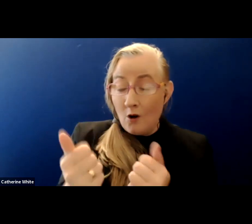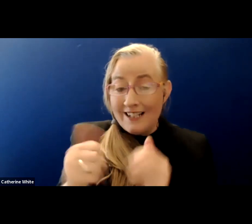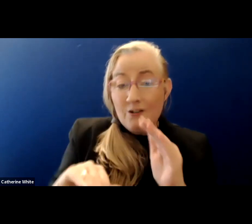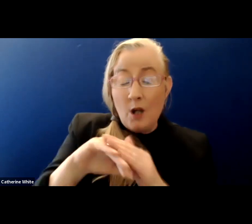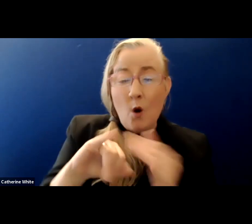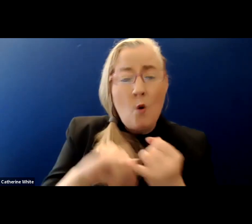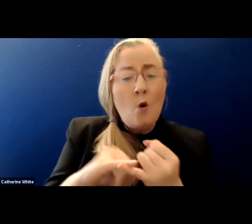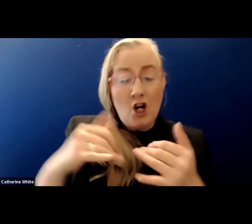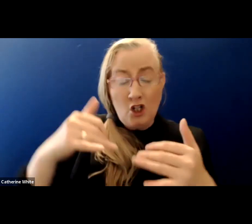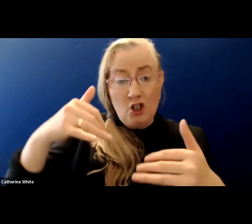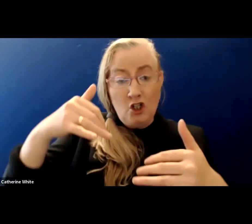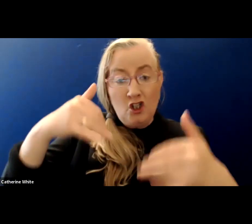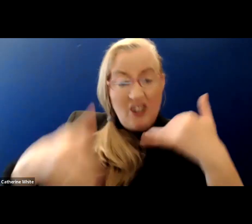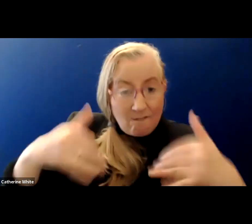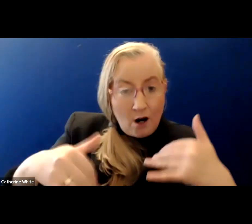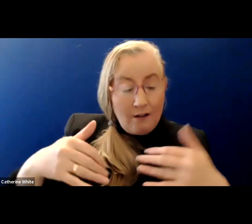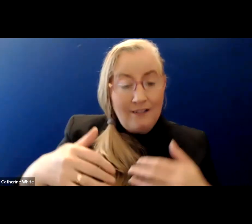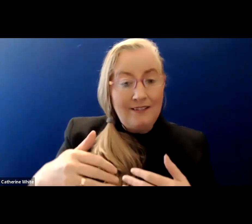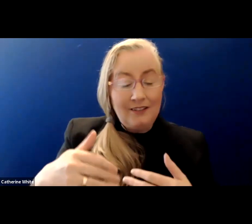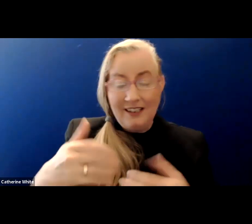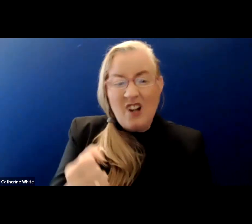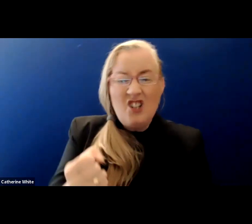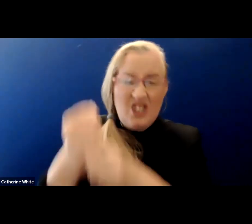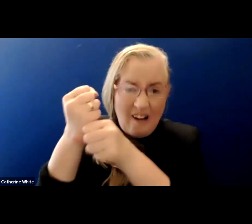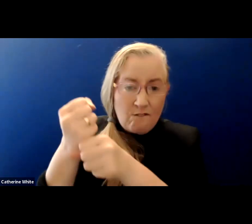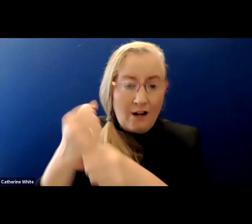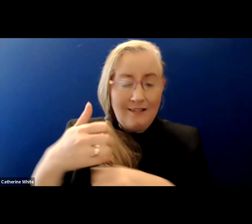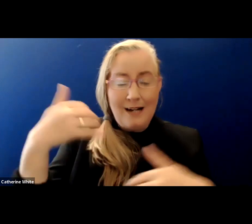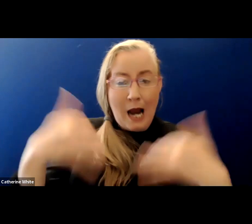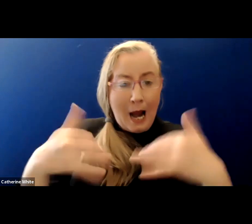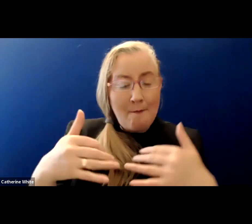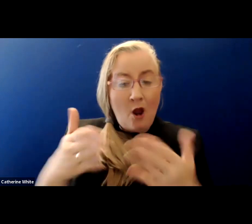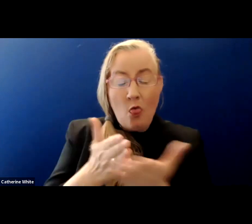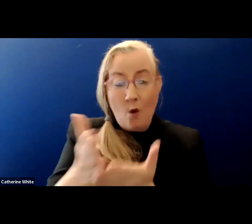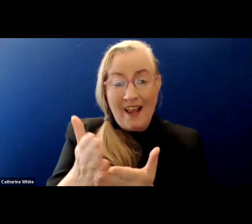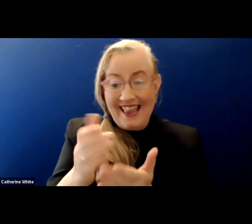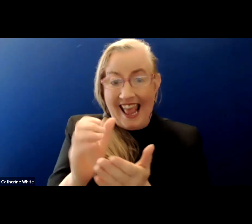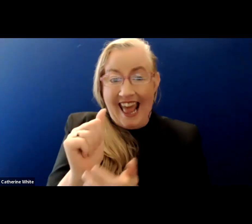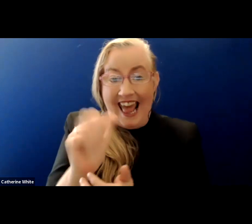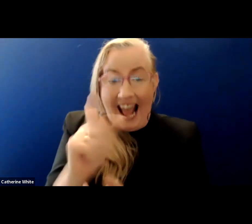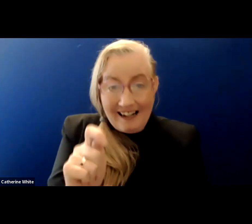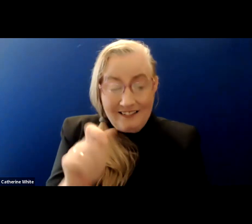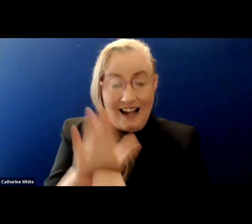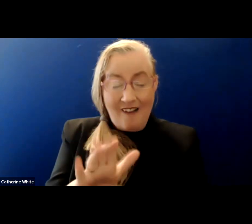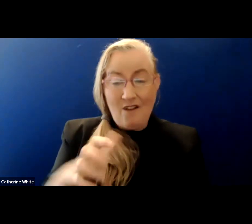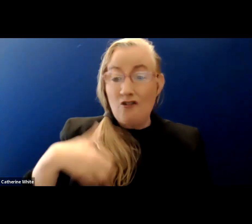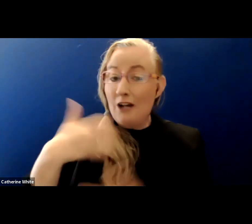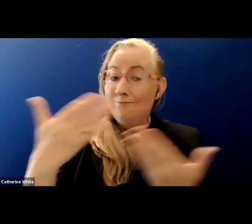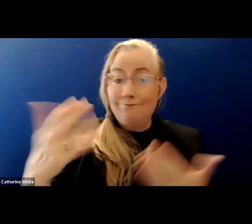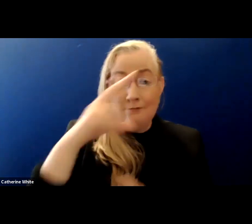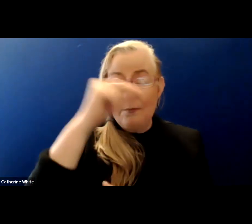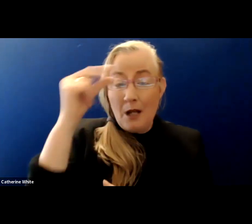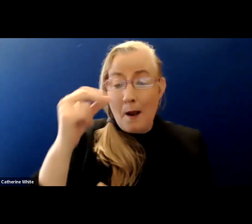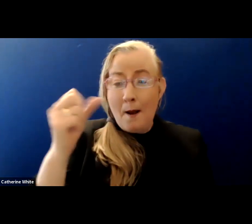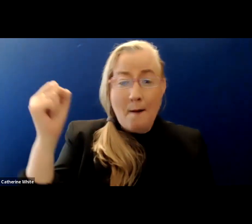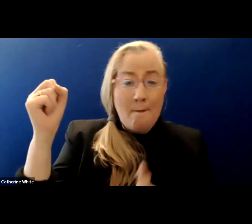suffer harm, for example, those who are killed in the act of aggression itself? In other words, for example, a